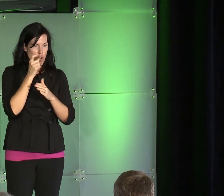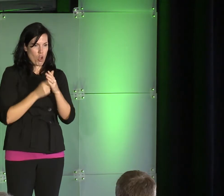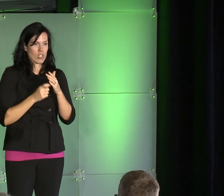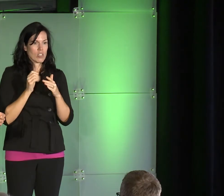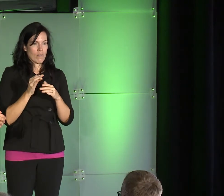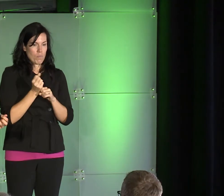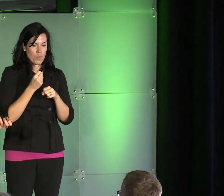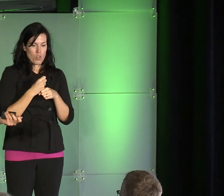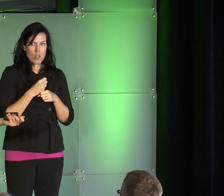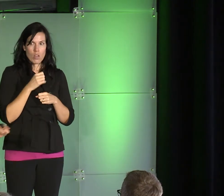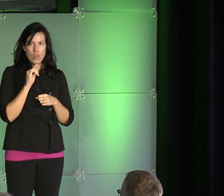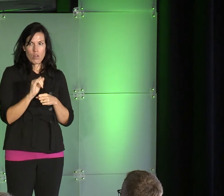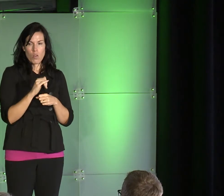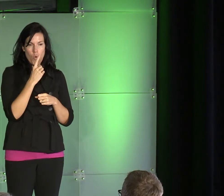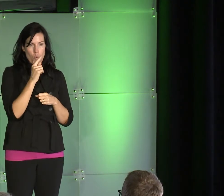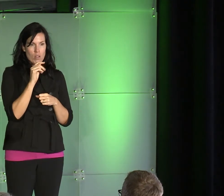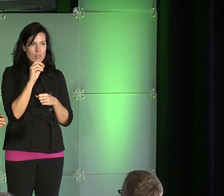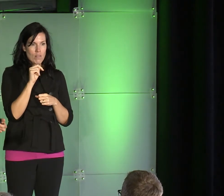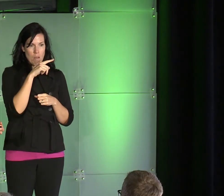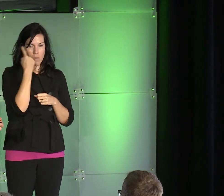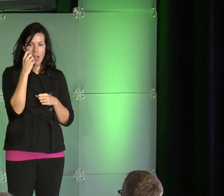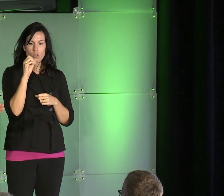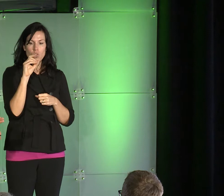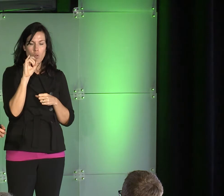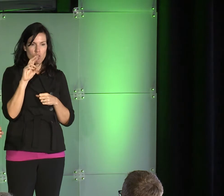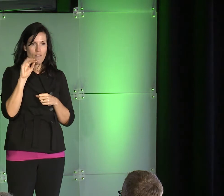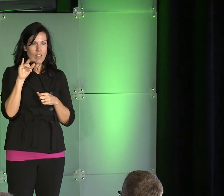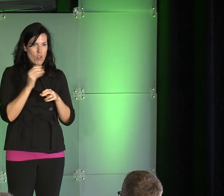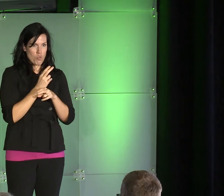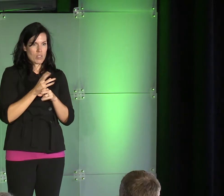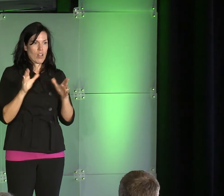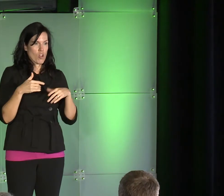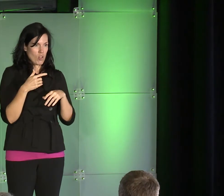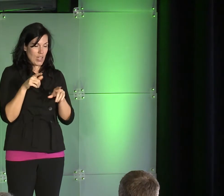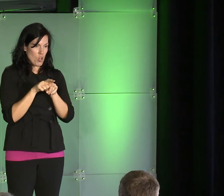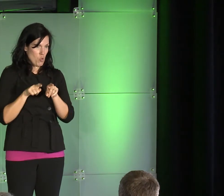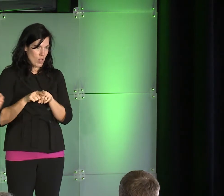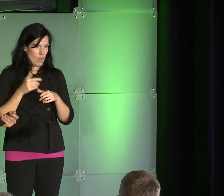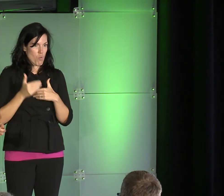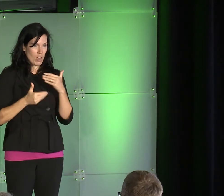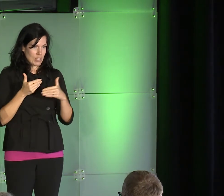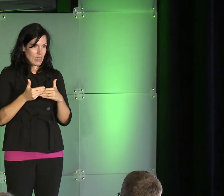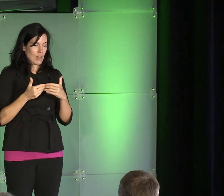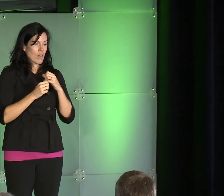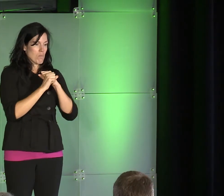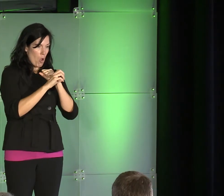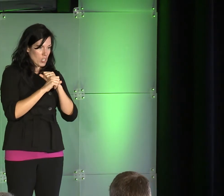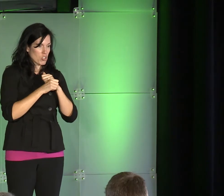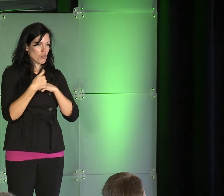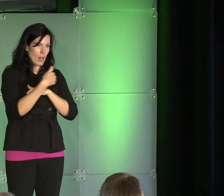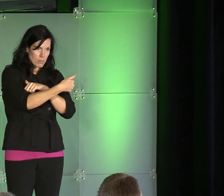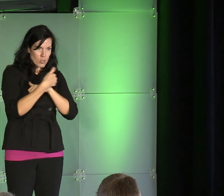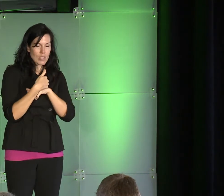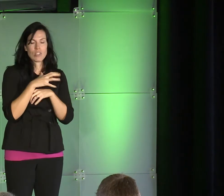producing 1 ton of black soldier fly using this container, including processing, marketing, transportation, all that.